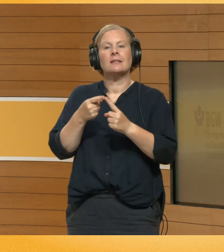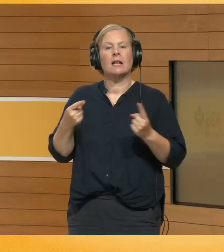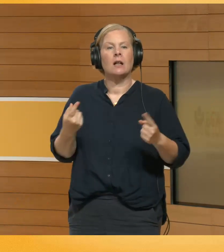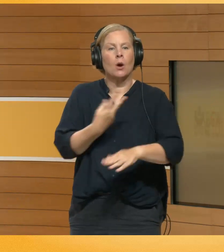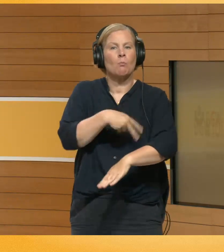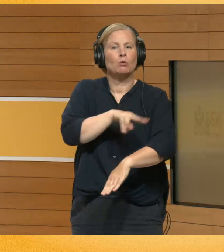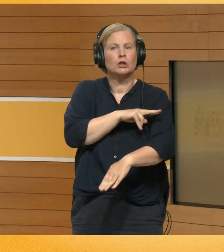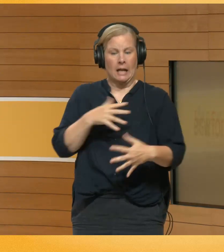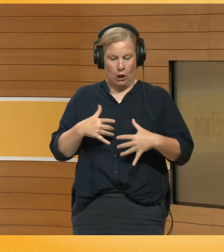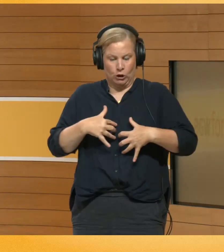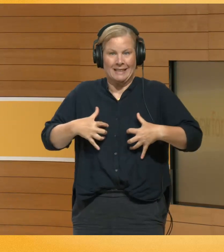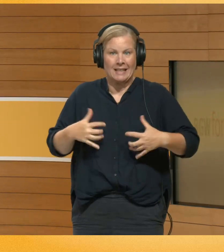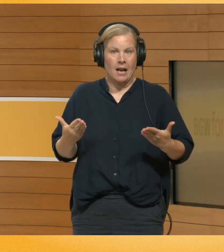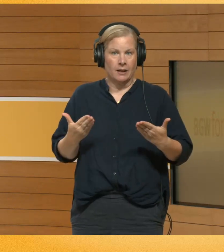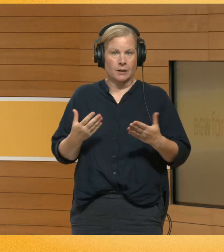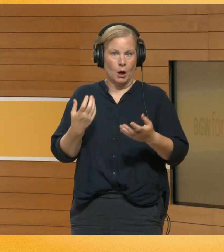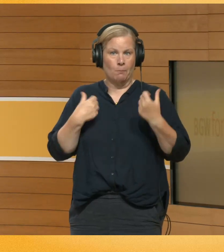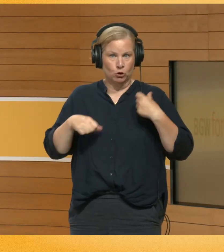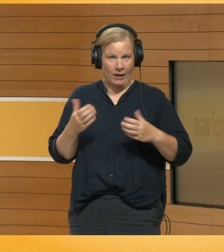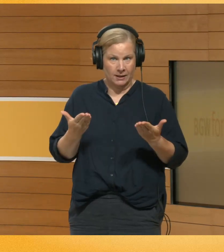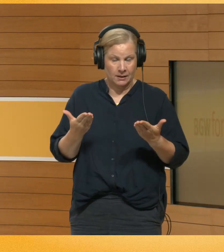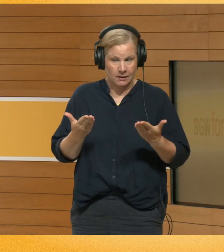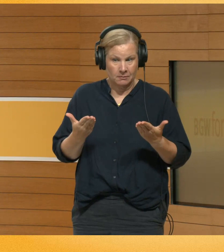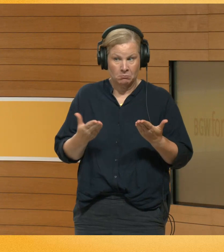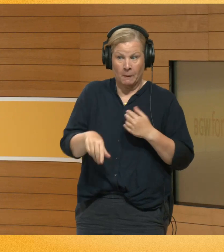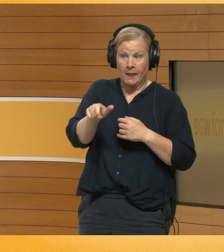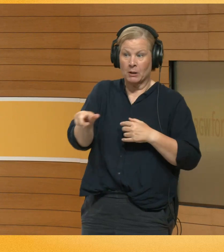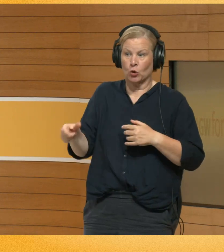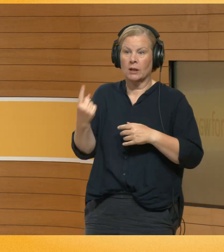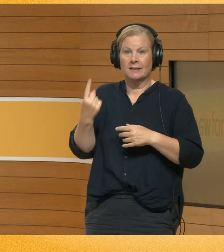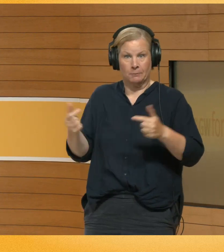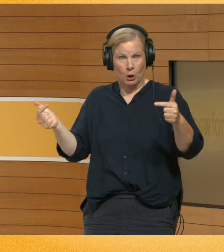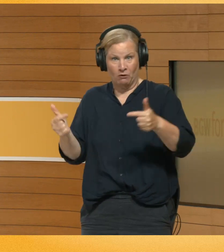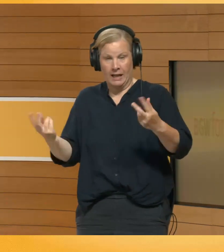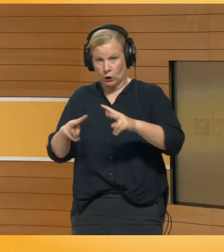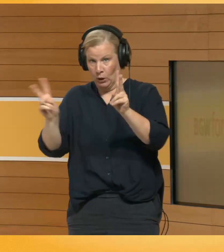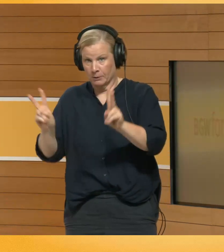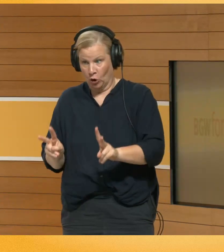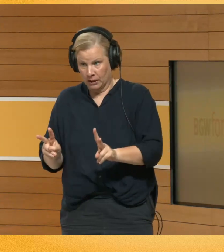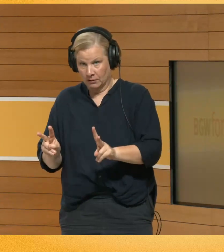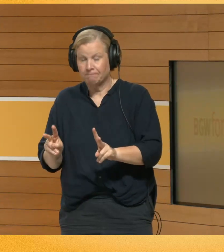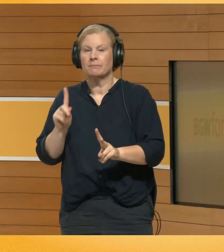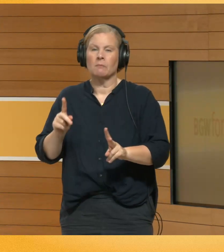to prevent musculoskeletal diseases, in particular among healthcare workers.